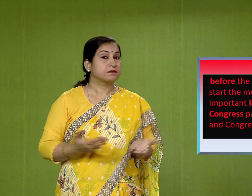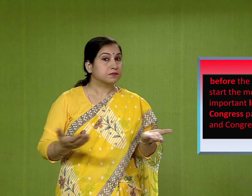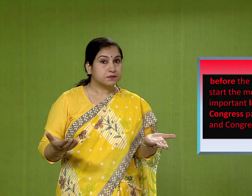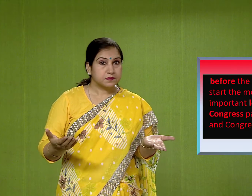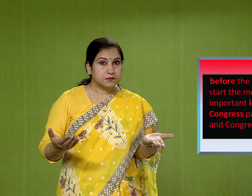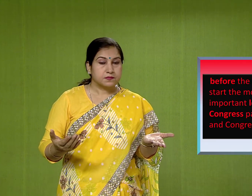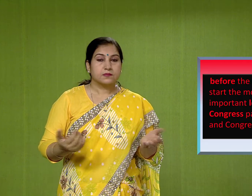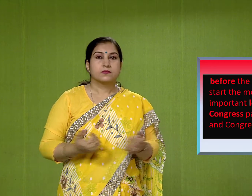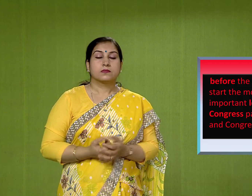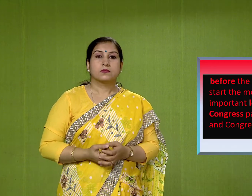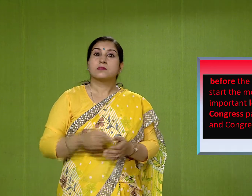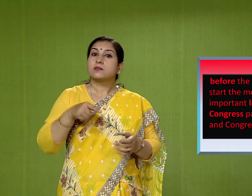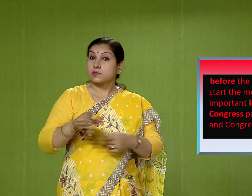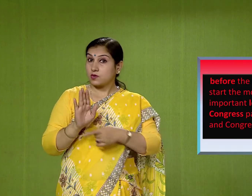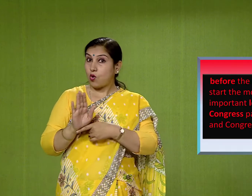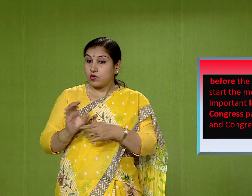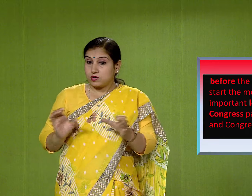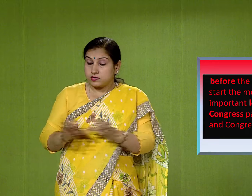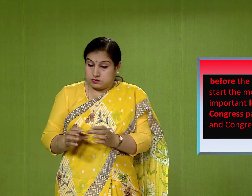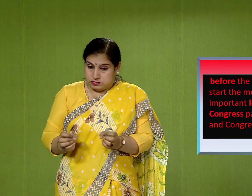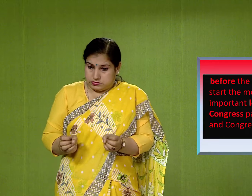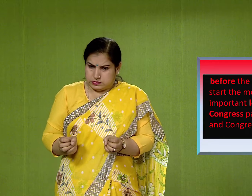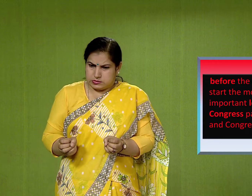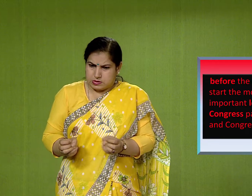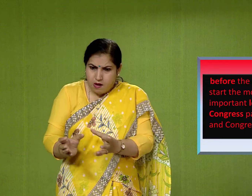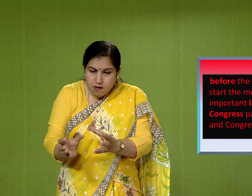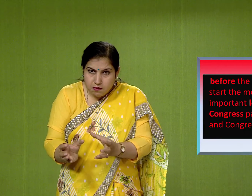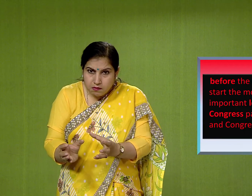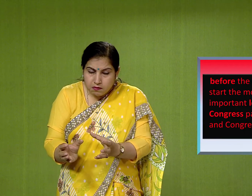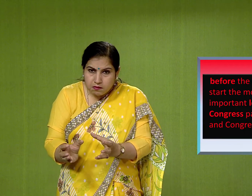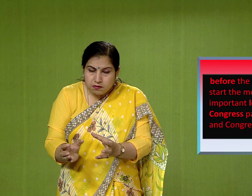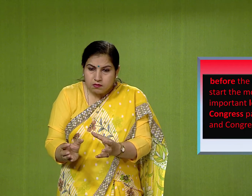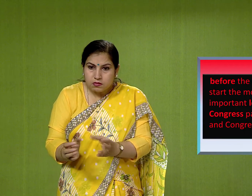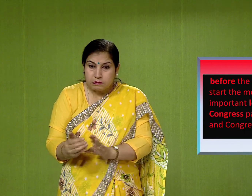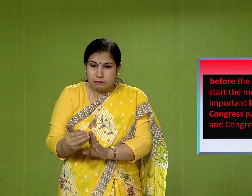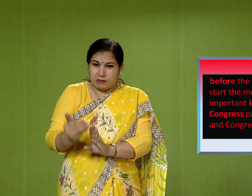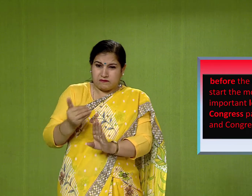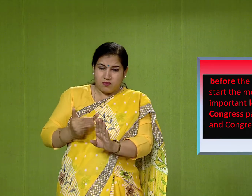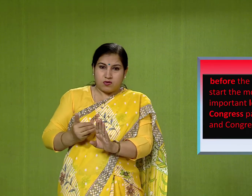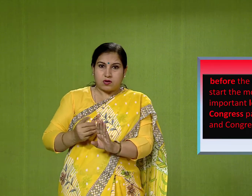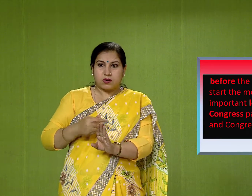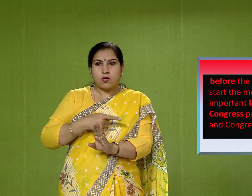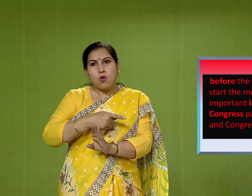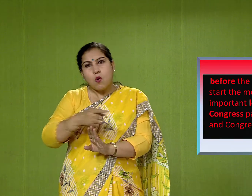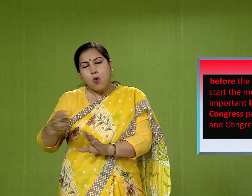However, before the Congress could start the movement, all the important leaders of the Congress